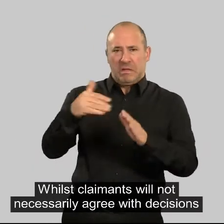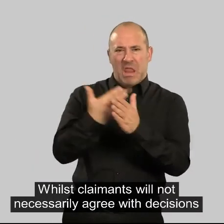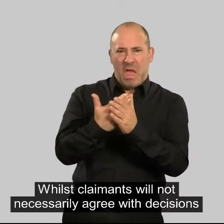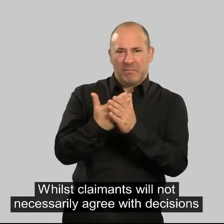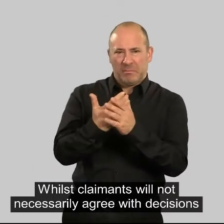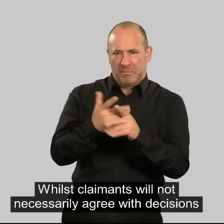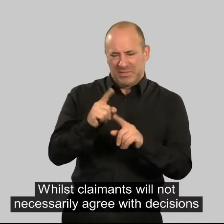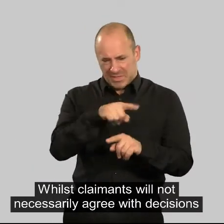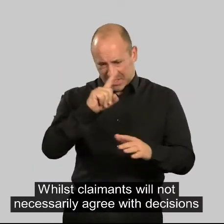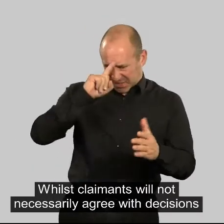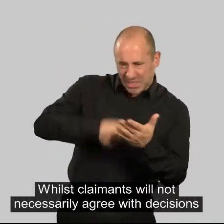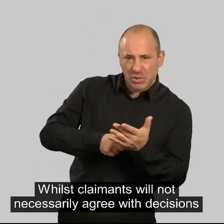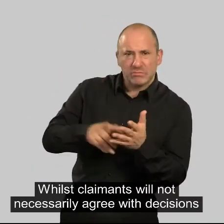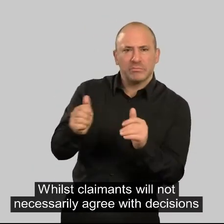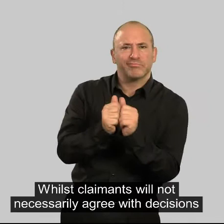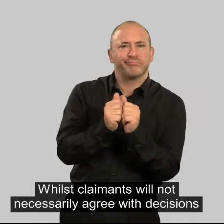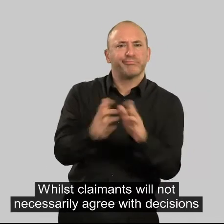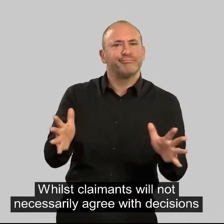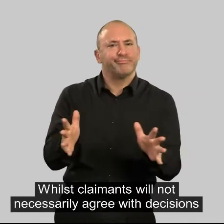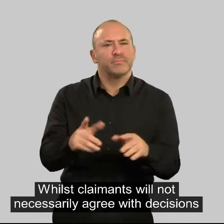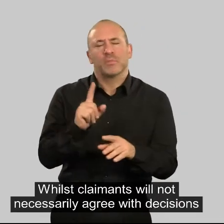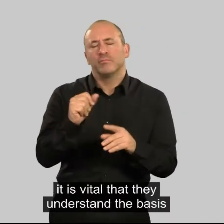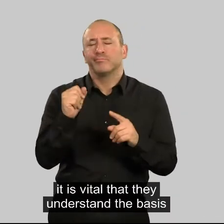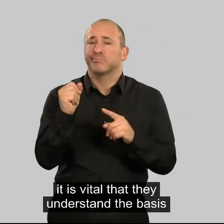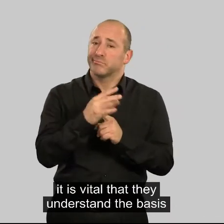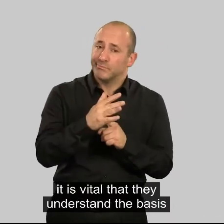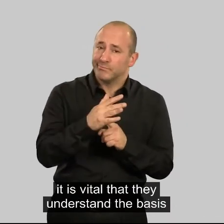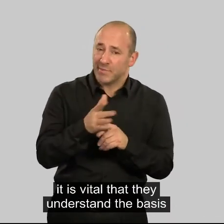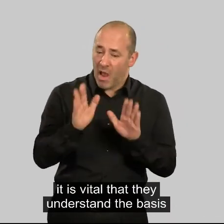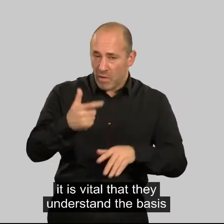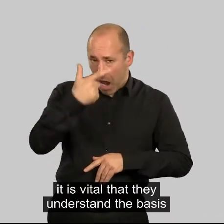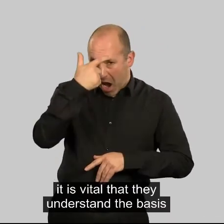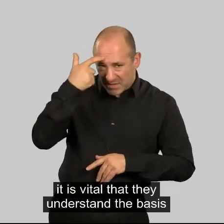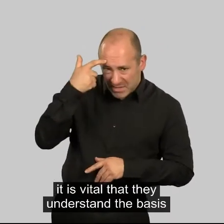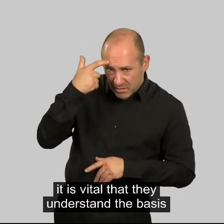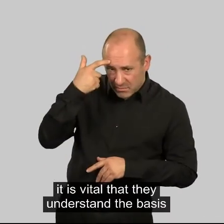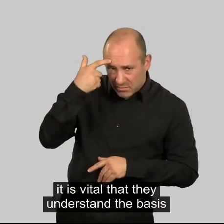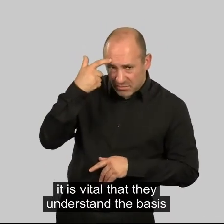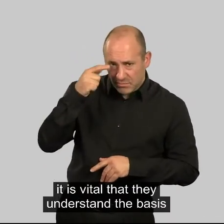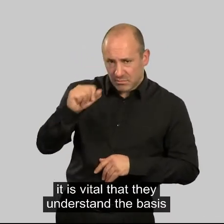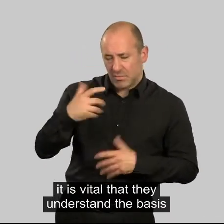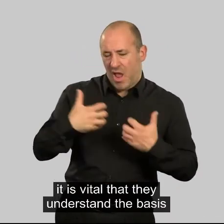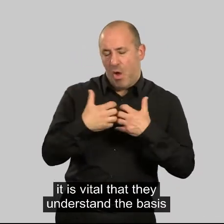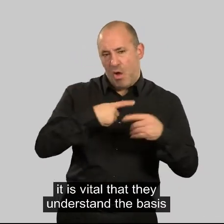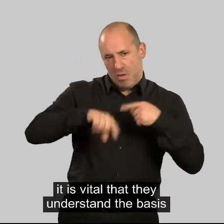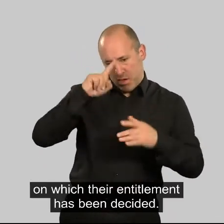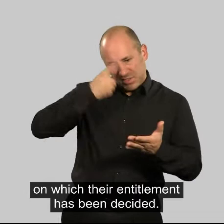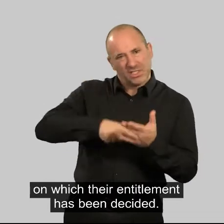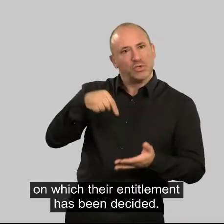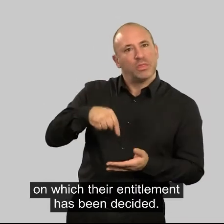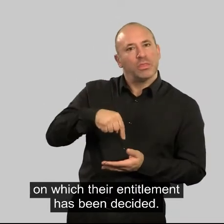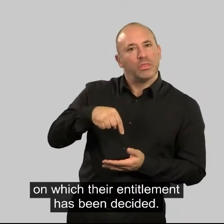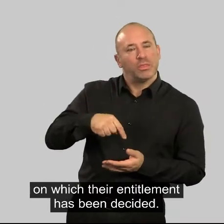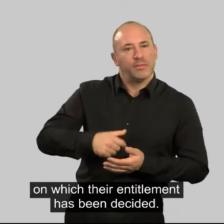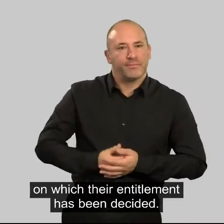Whilst claimants will not necessarily agree with decisions, it is vital that they understand the basis on which their